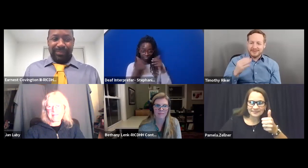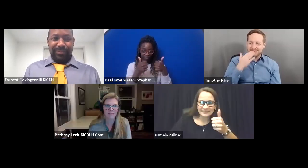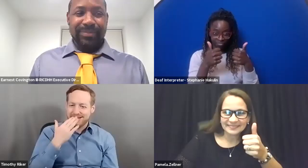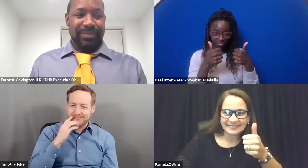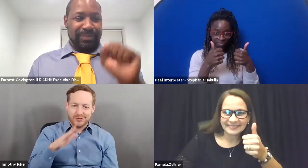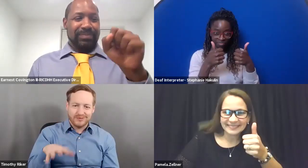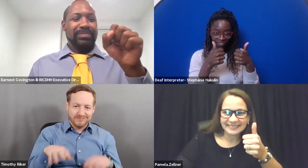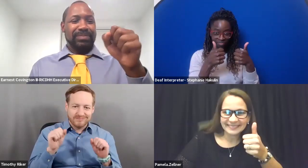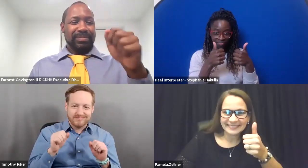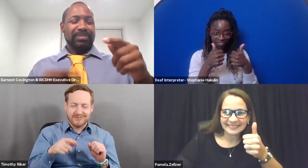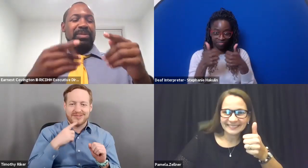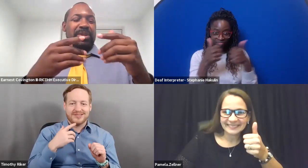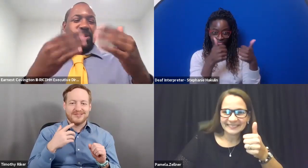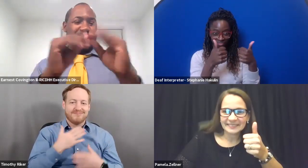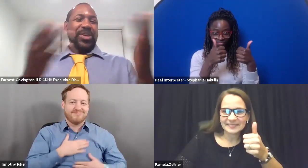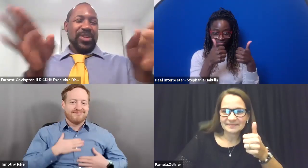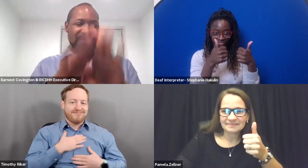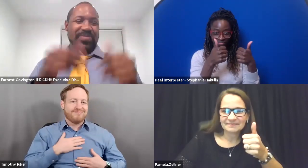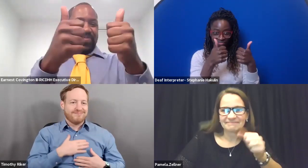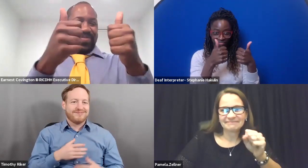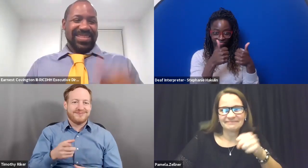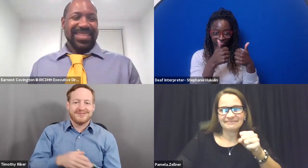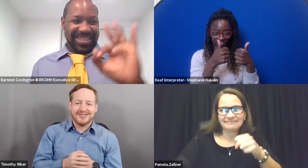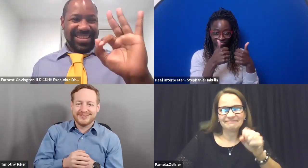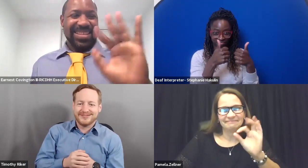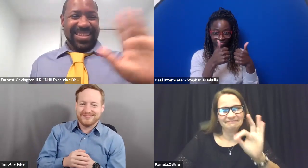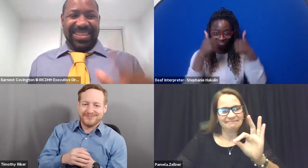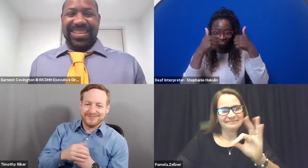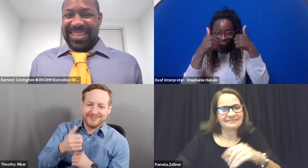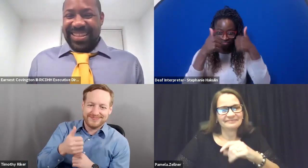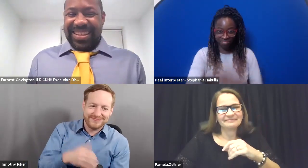Good night, everybody.